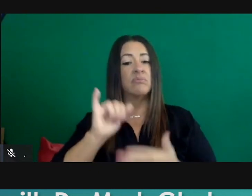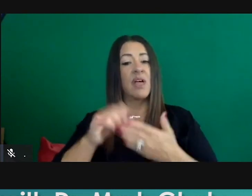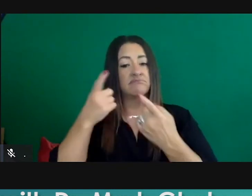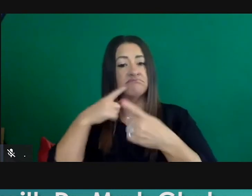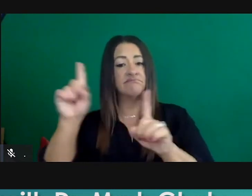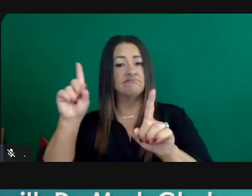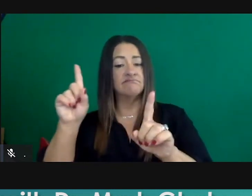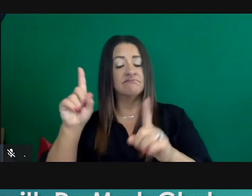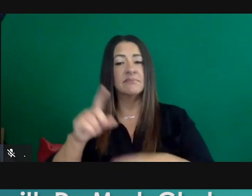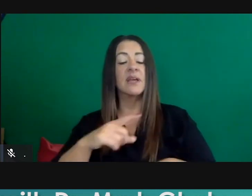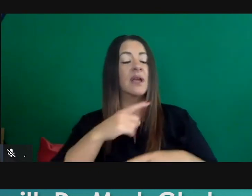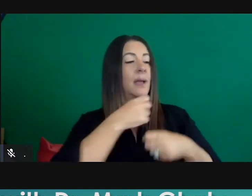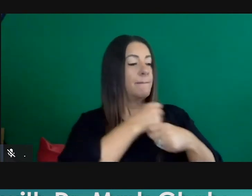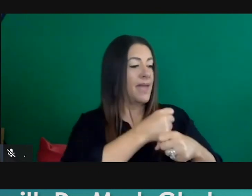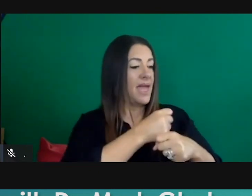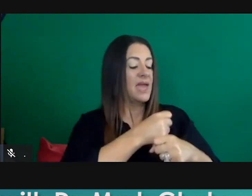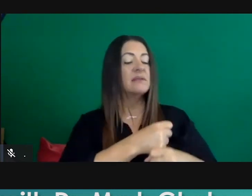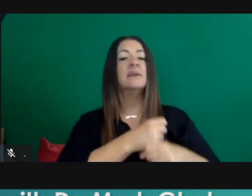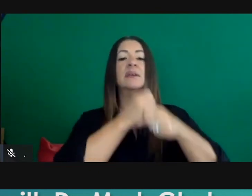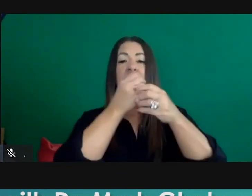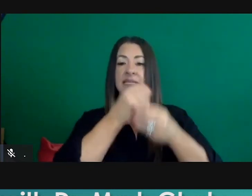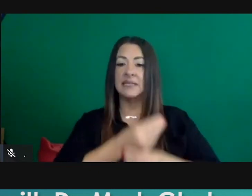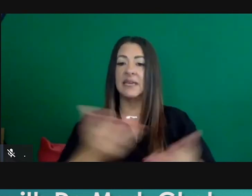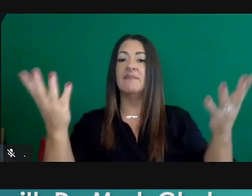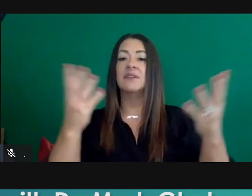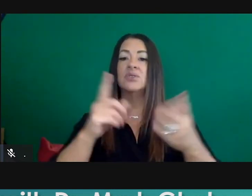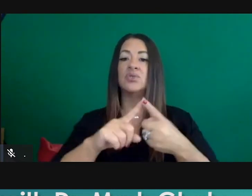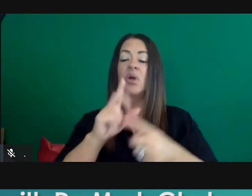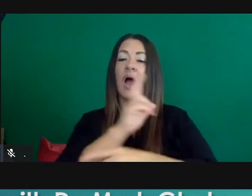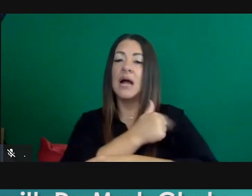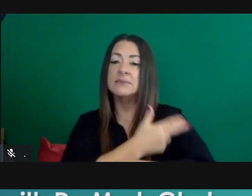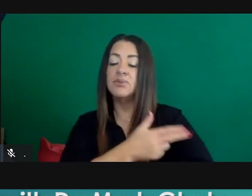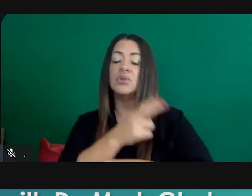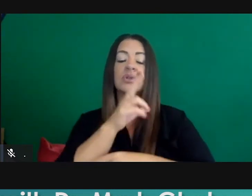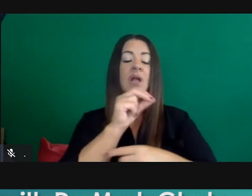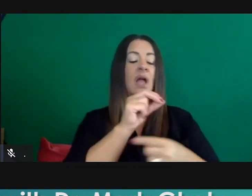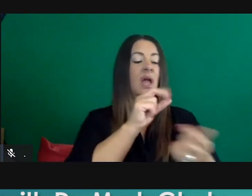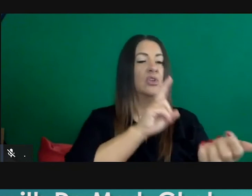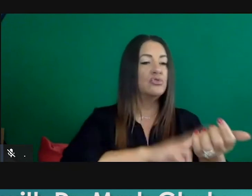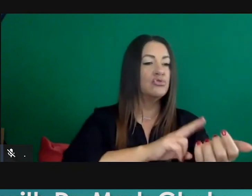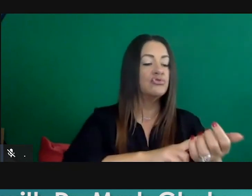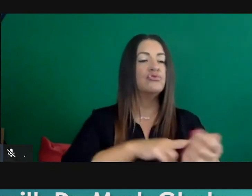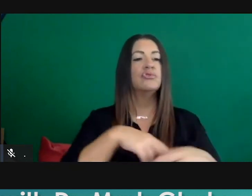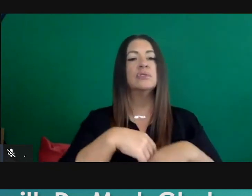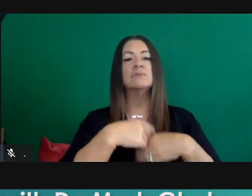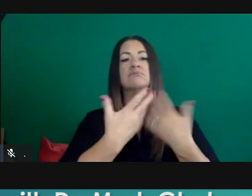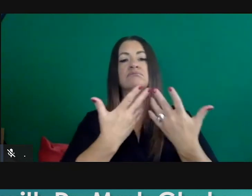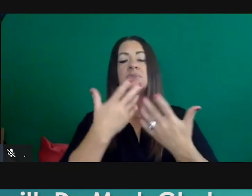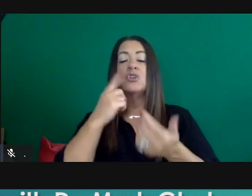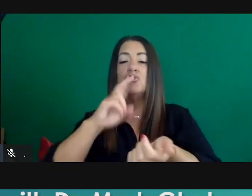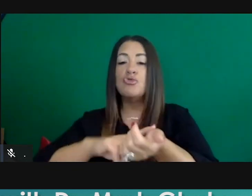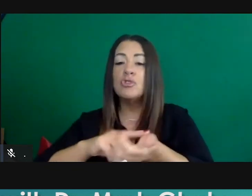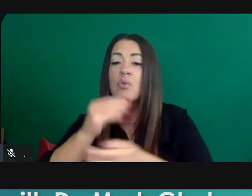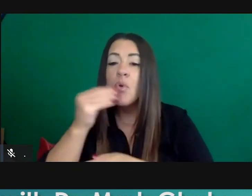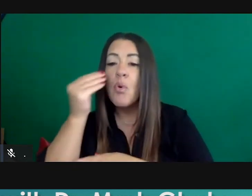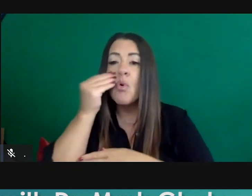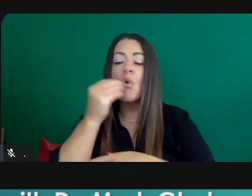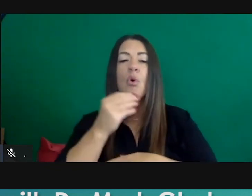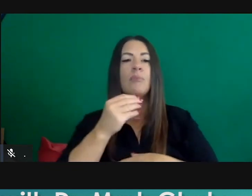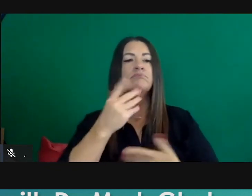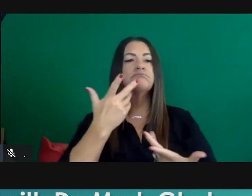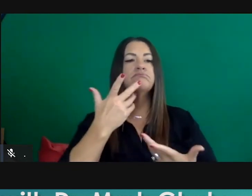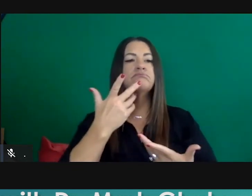really distribute those not just to our healthcare providers and hospitals, but our skilled nursing facilities, our adult residential